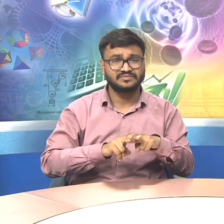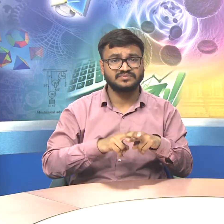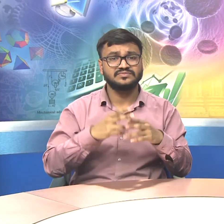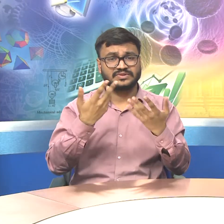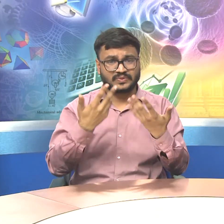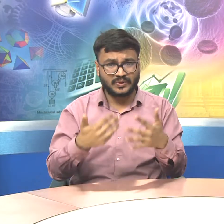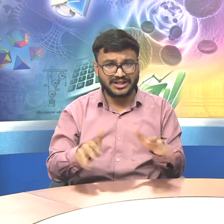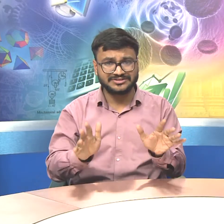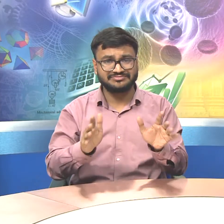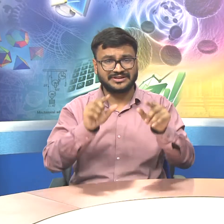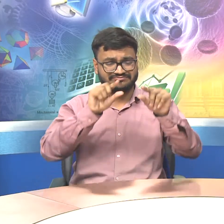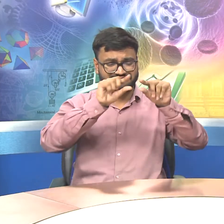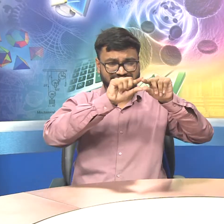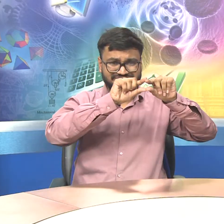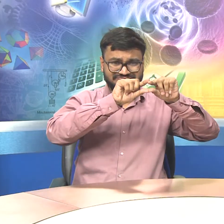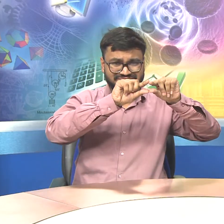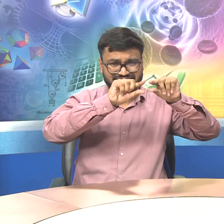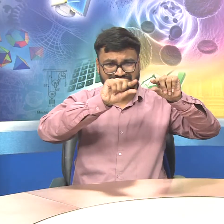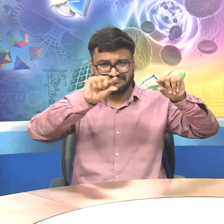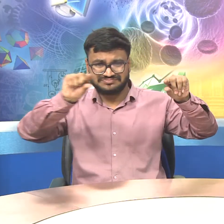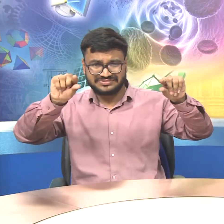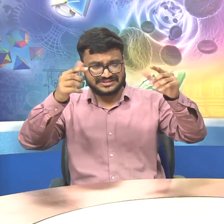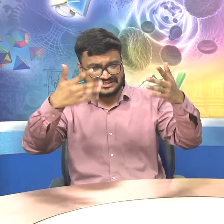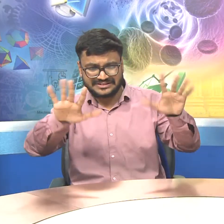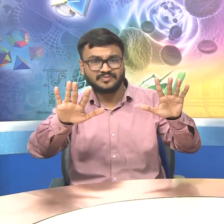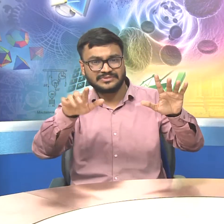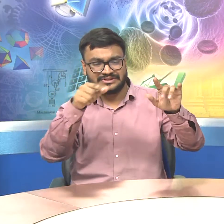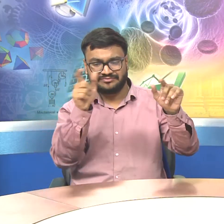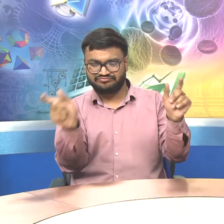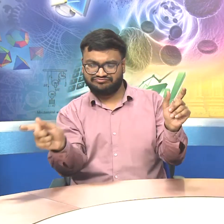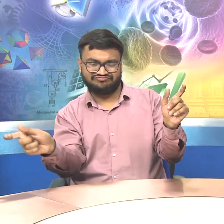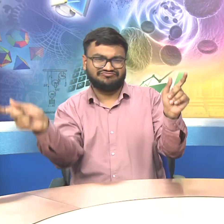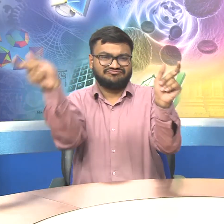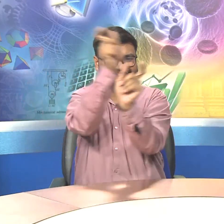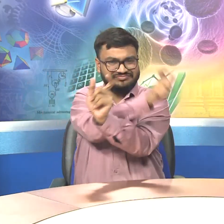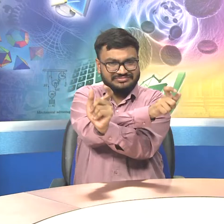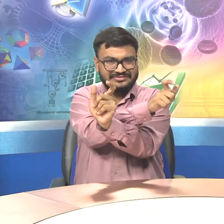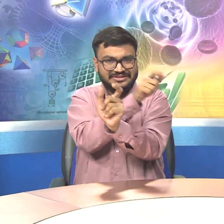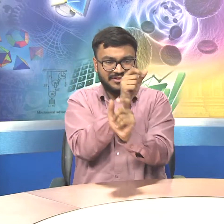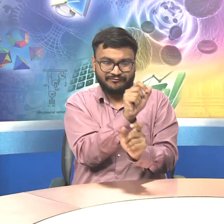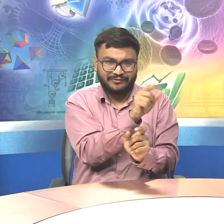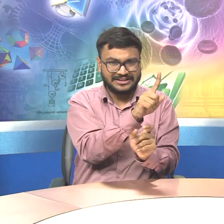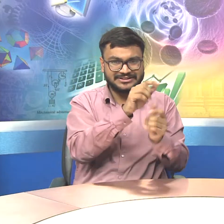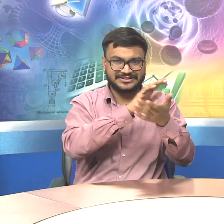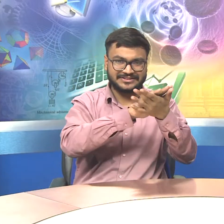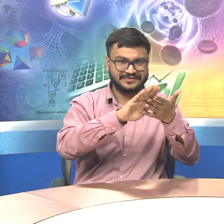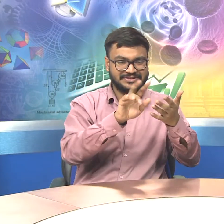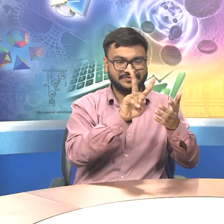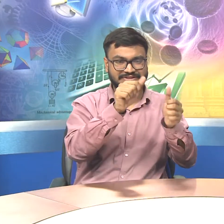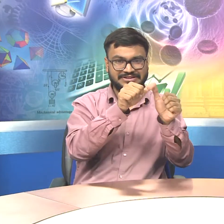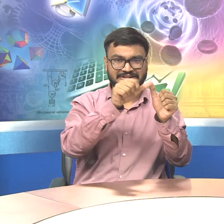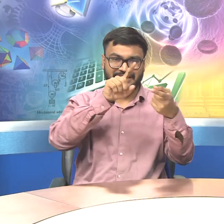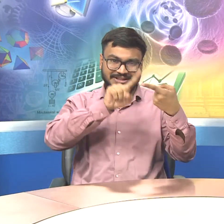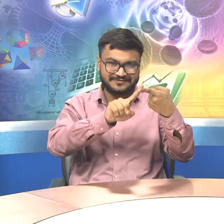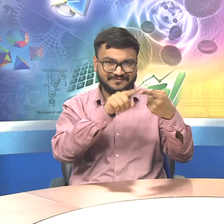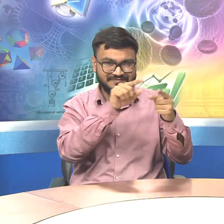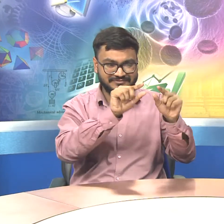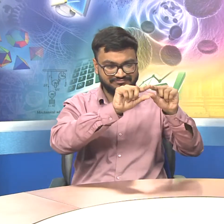If the word order is changed to half brother sister, it will